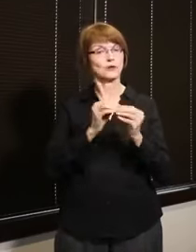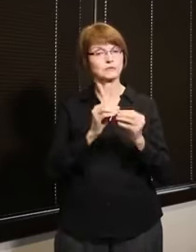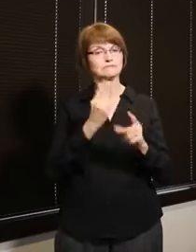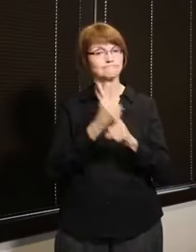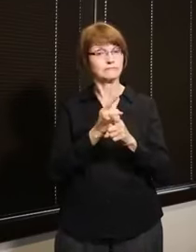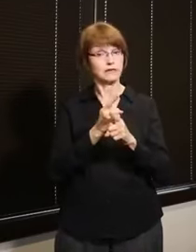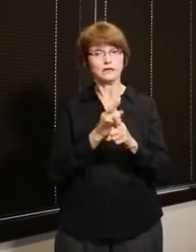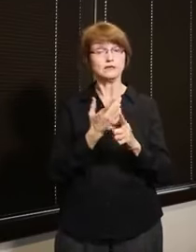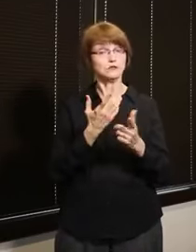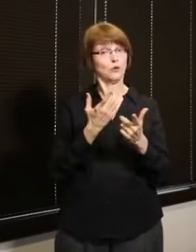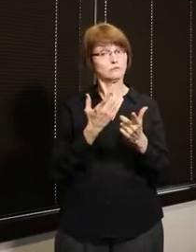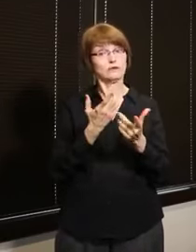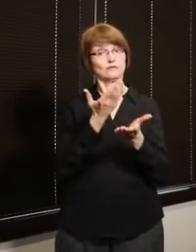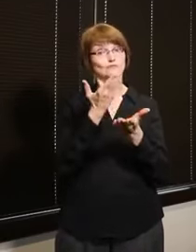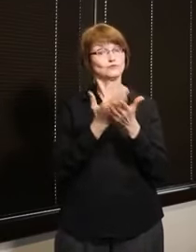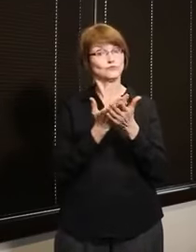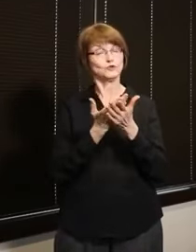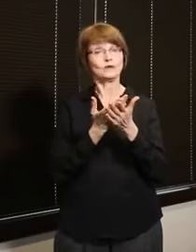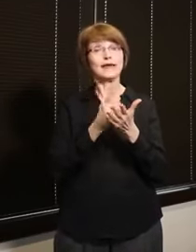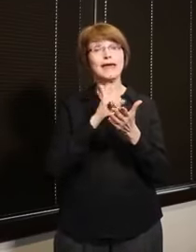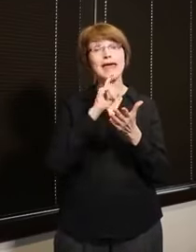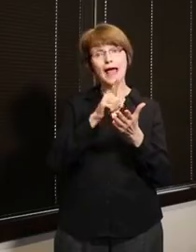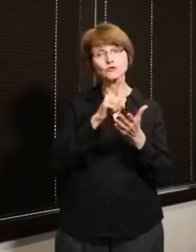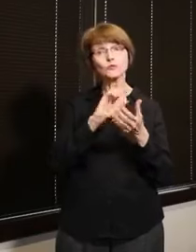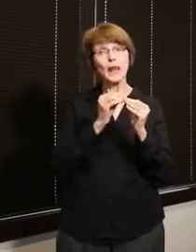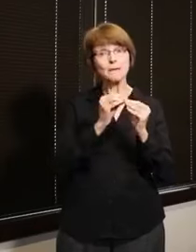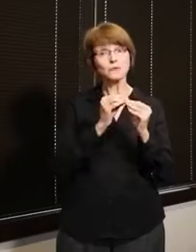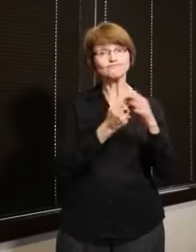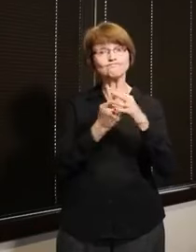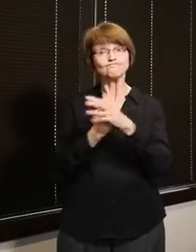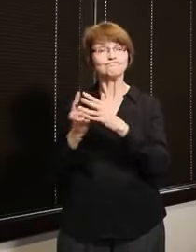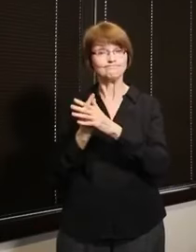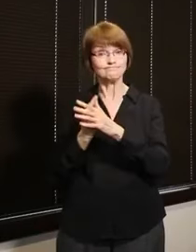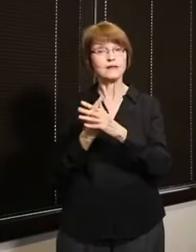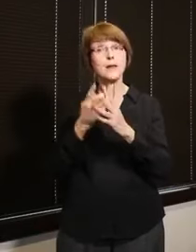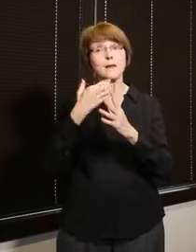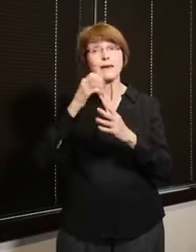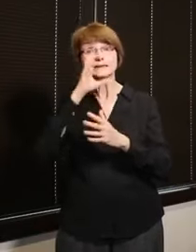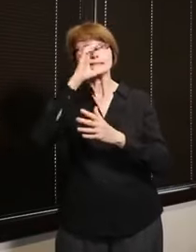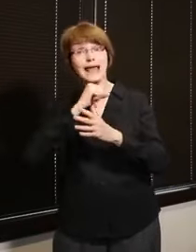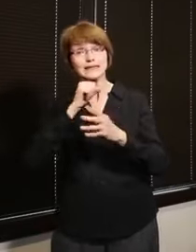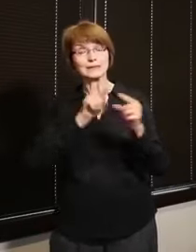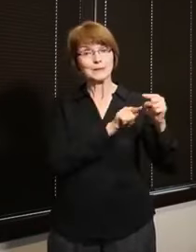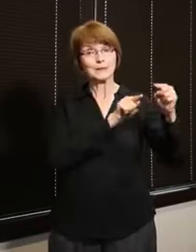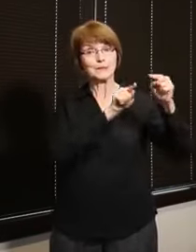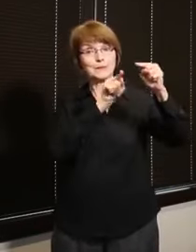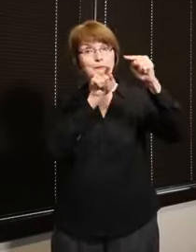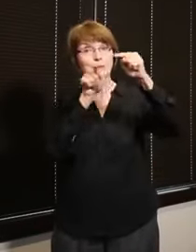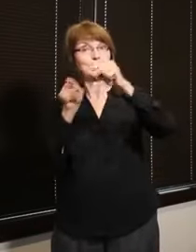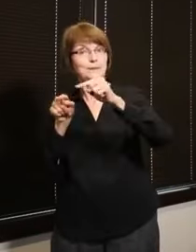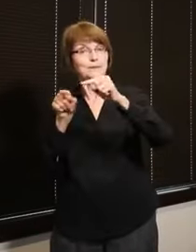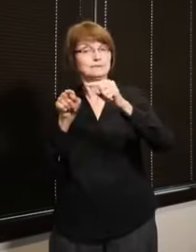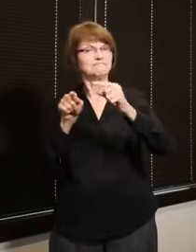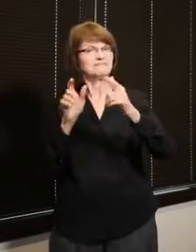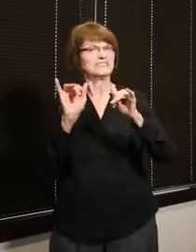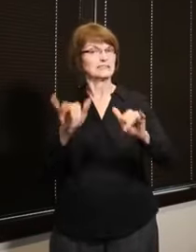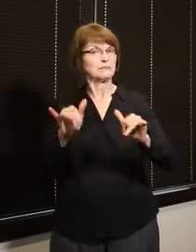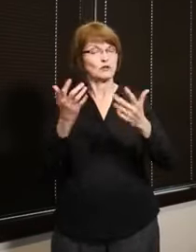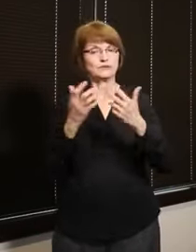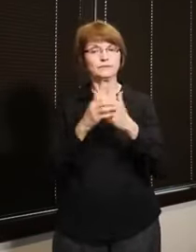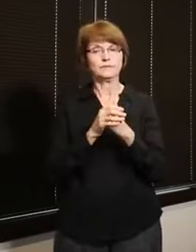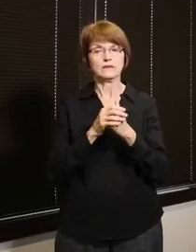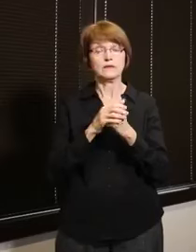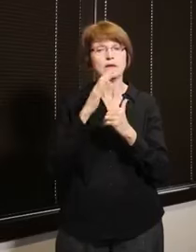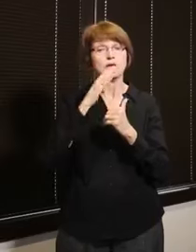true. As you can see, our actual cases have been tracking very well with our best guesses. Part of that best guess as well